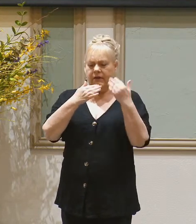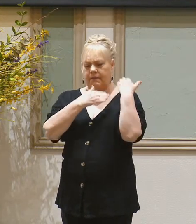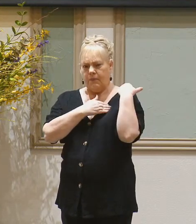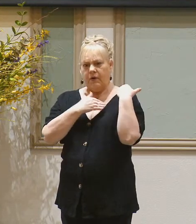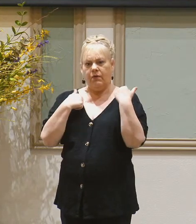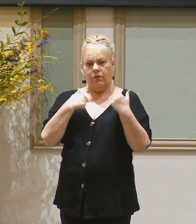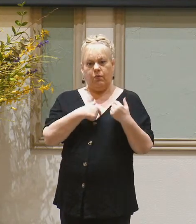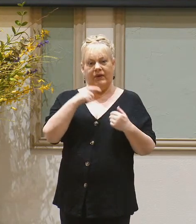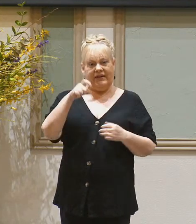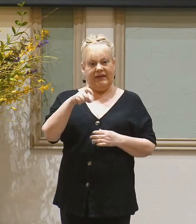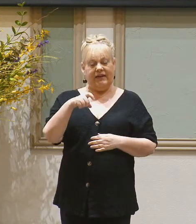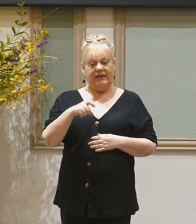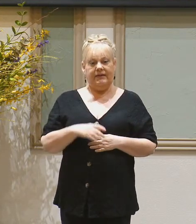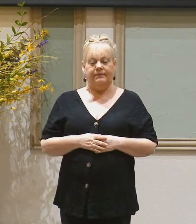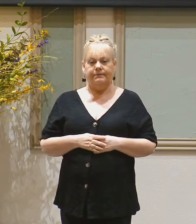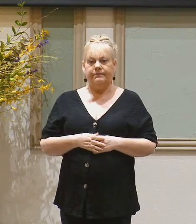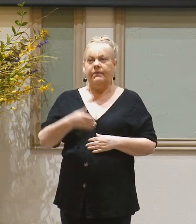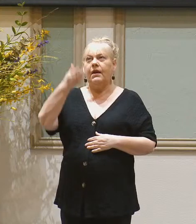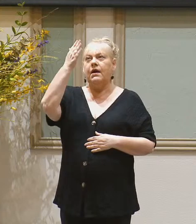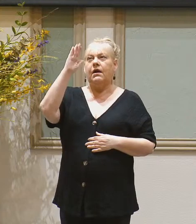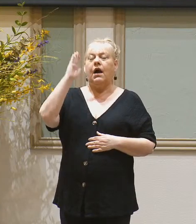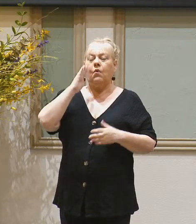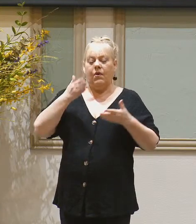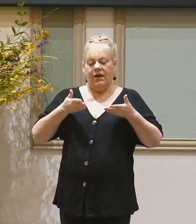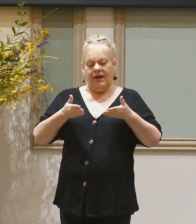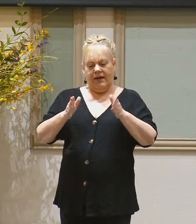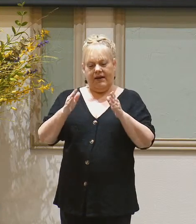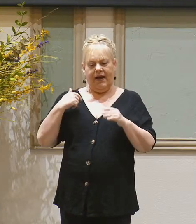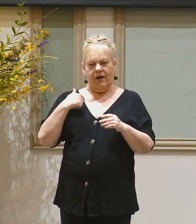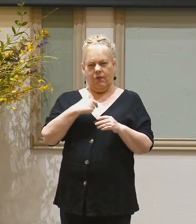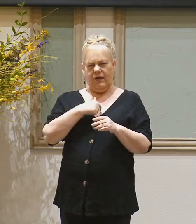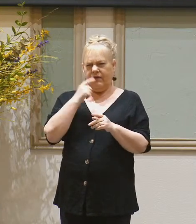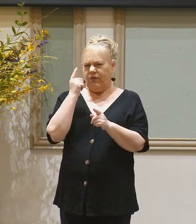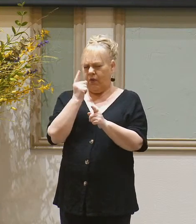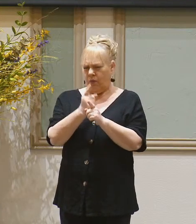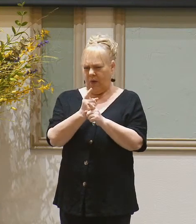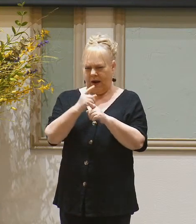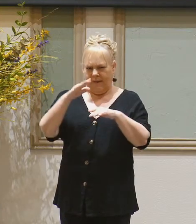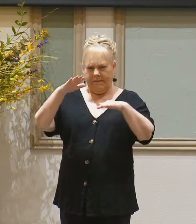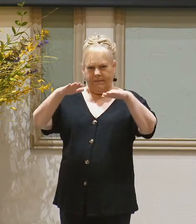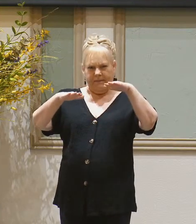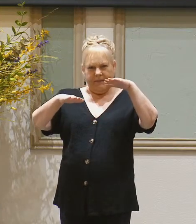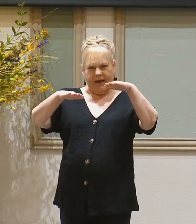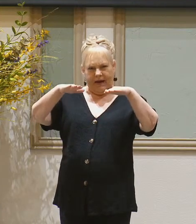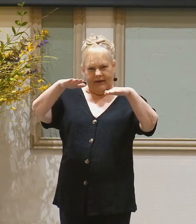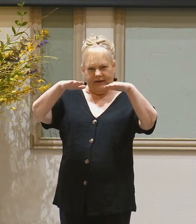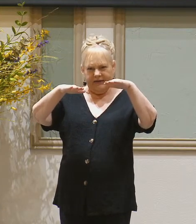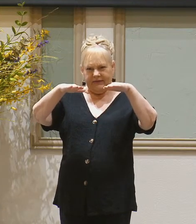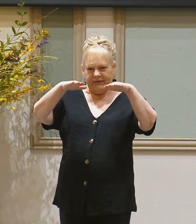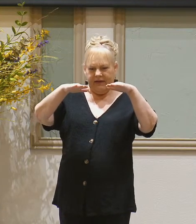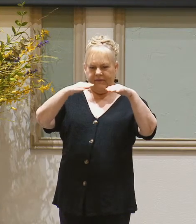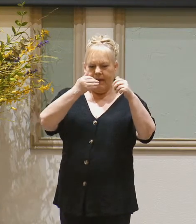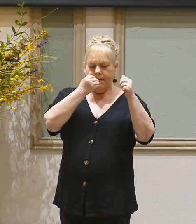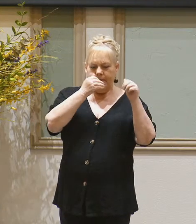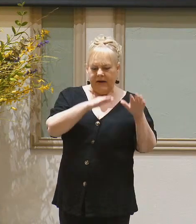us needs. That God will allow us just the right balance of blessing and